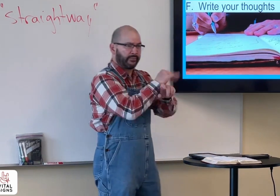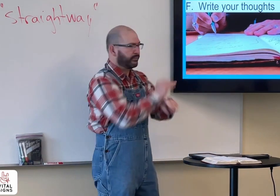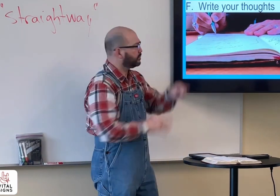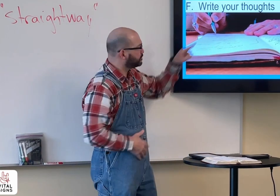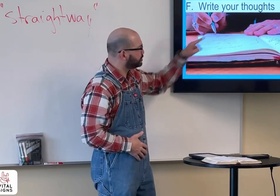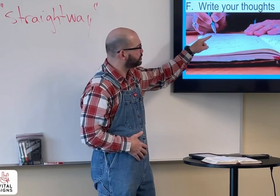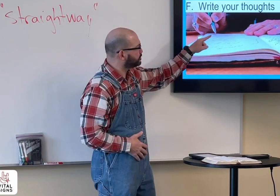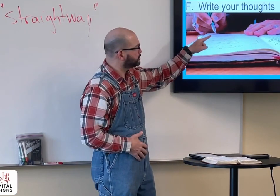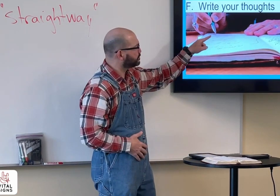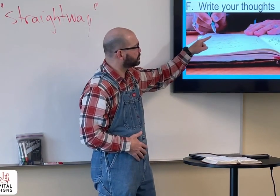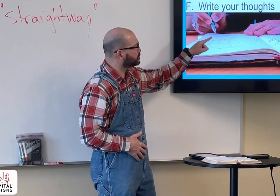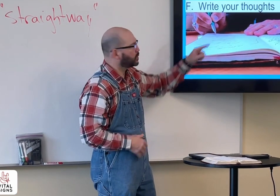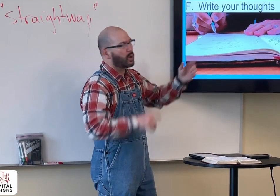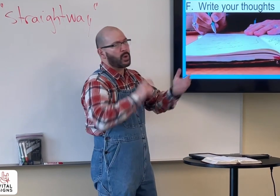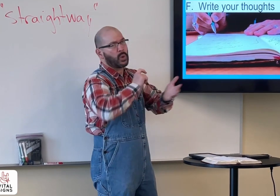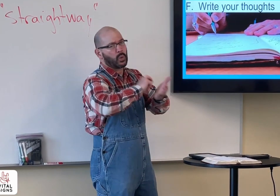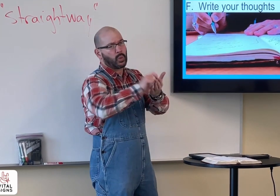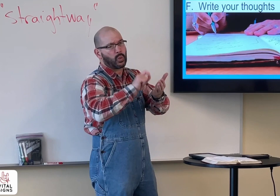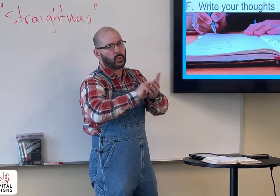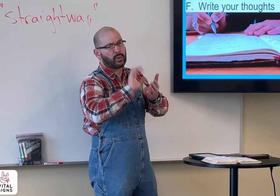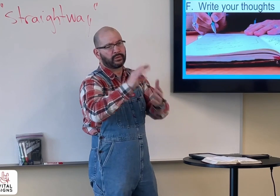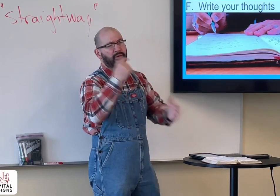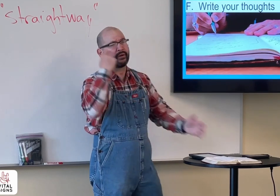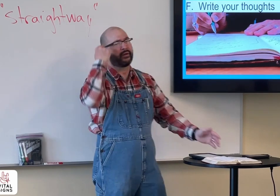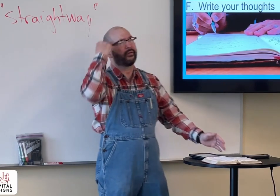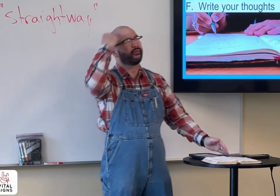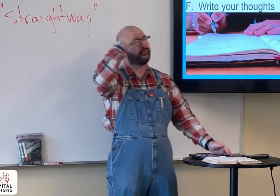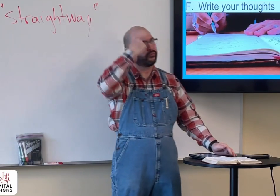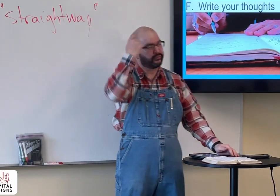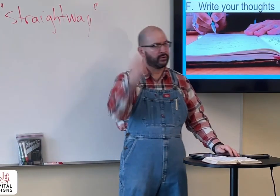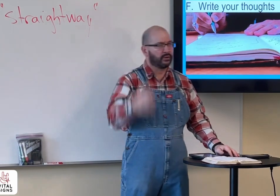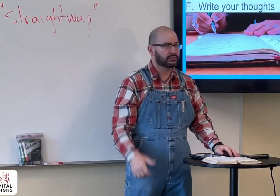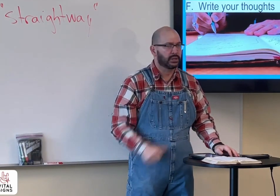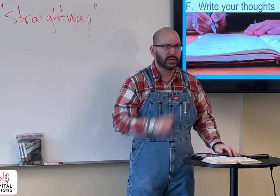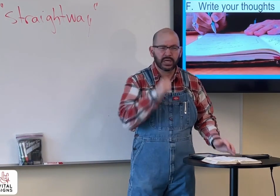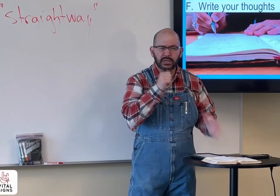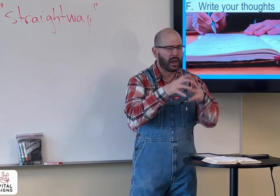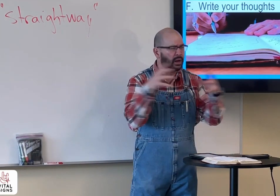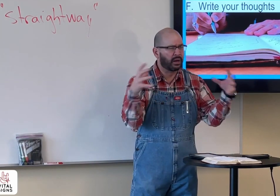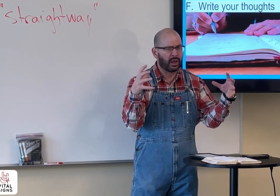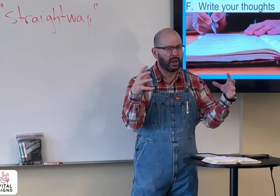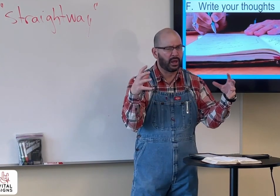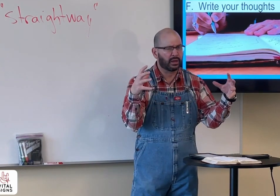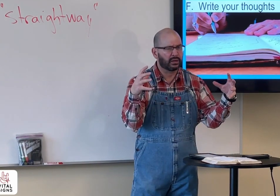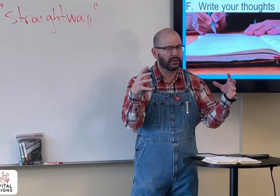And a good habit is to write down things that you think down.